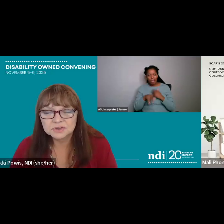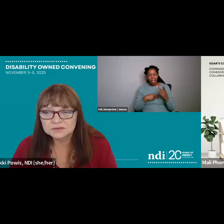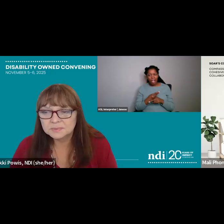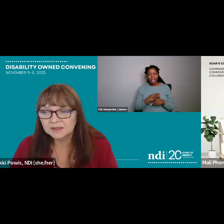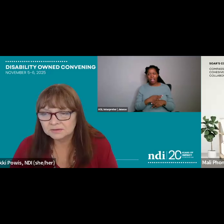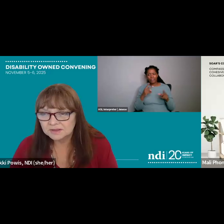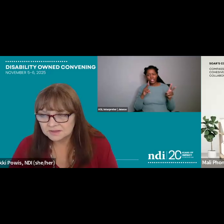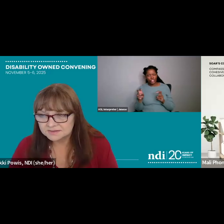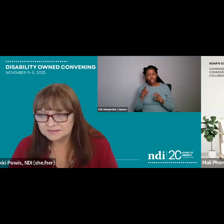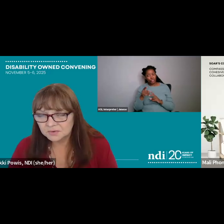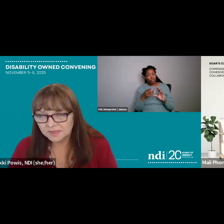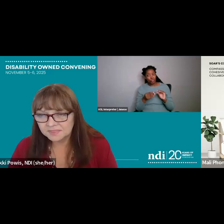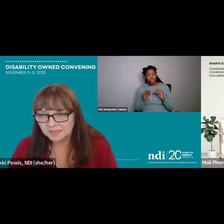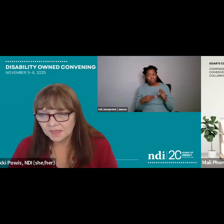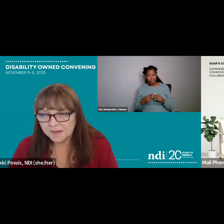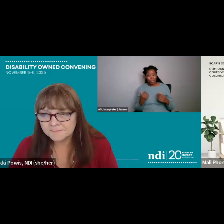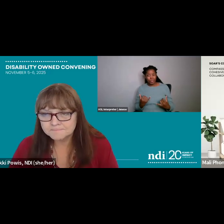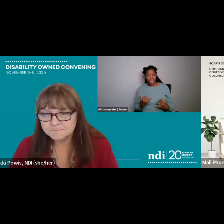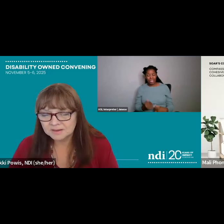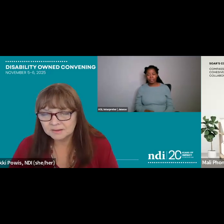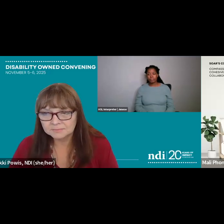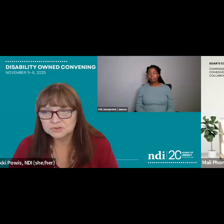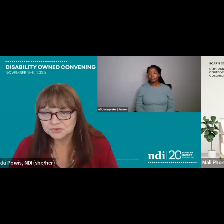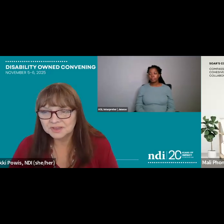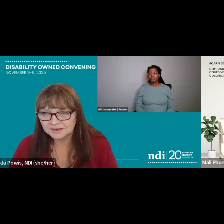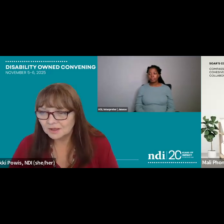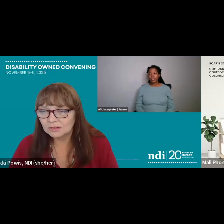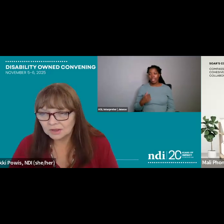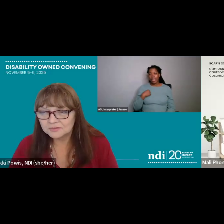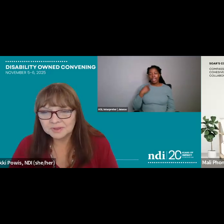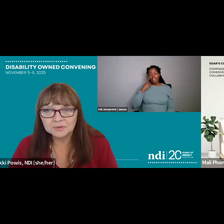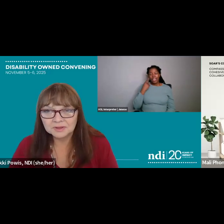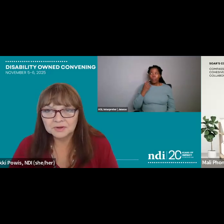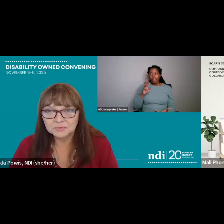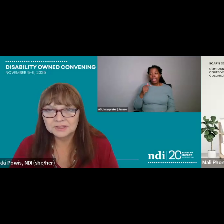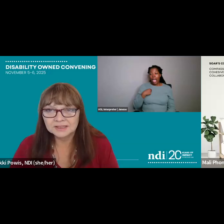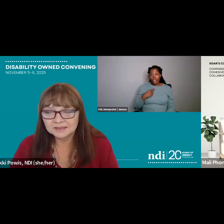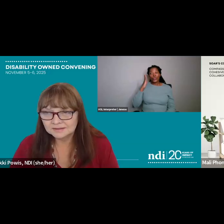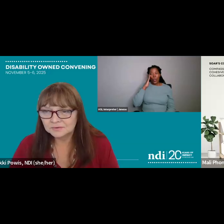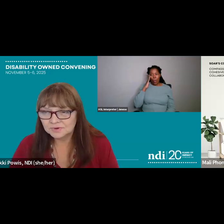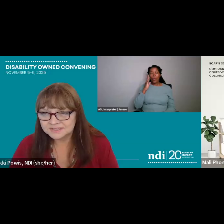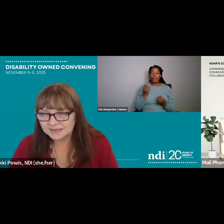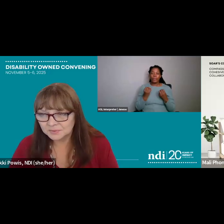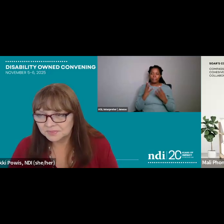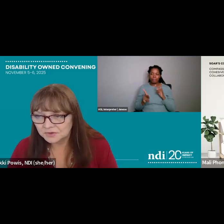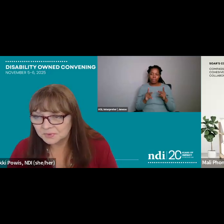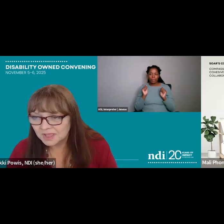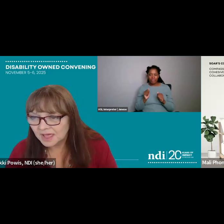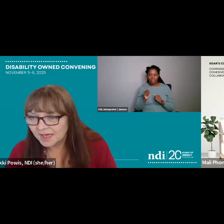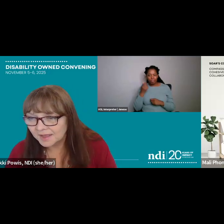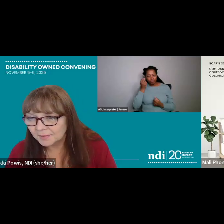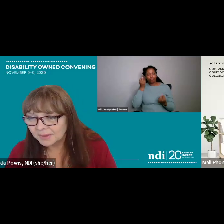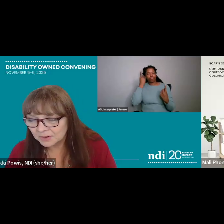as you've talked about. So I think I'm sure that a lot of people can really resonate with